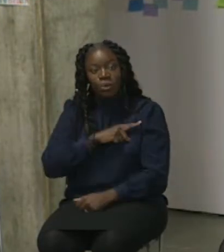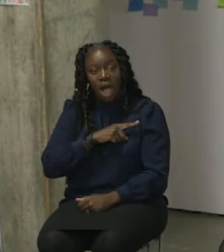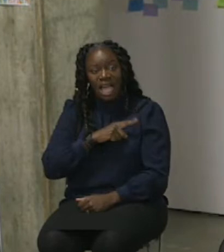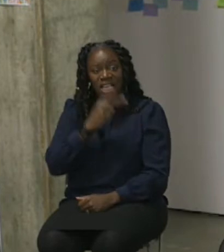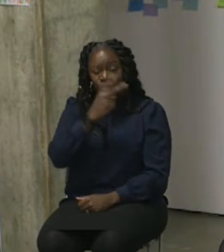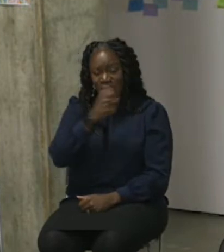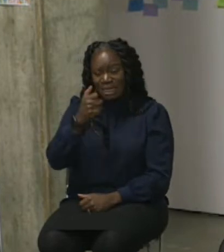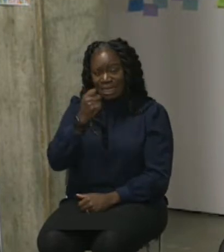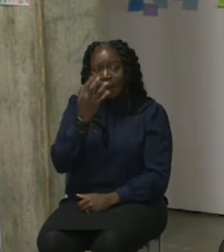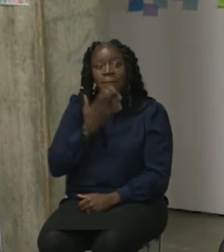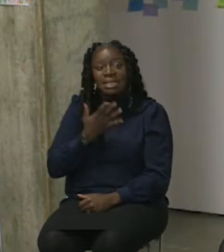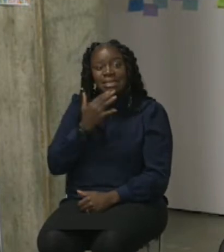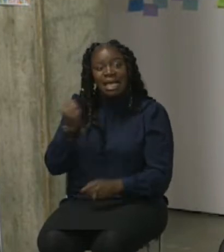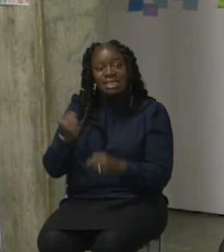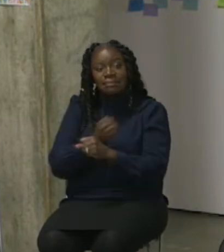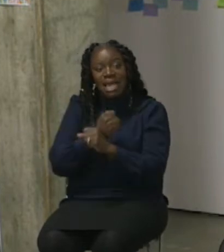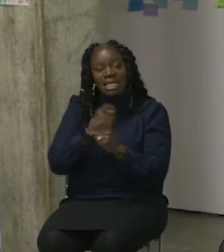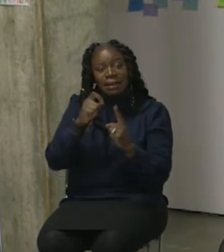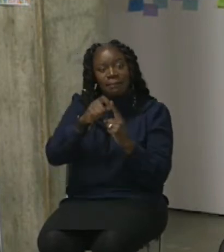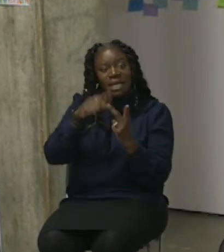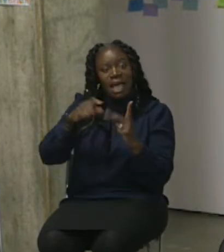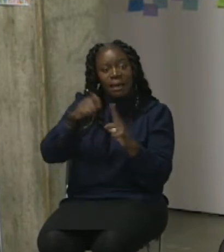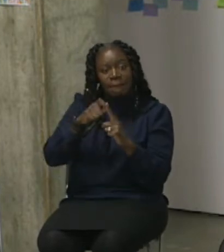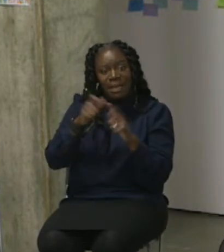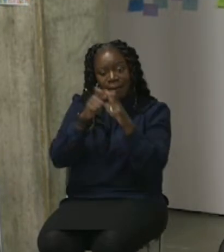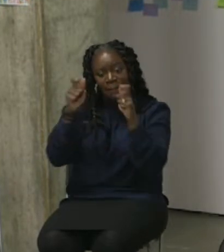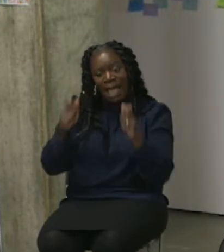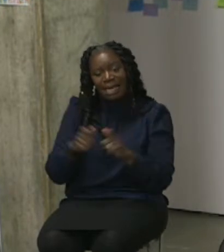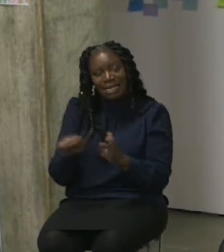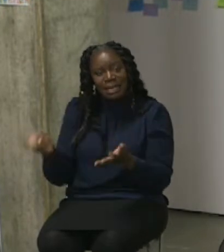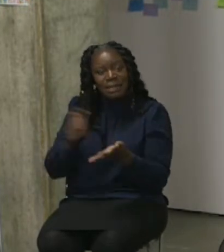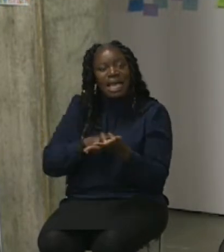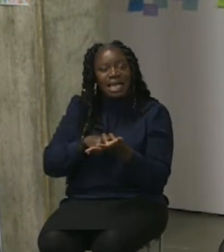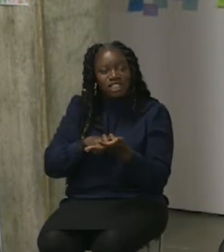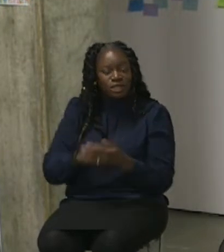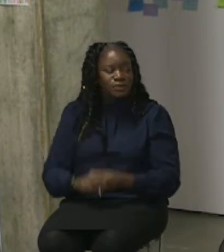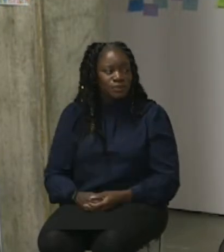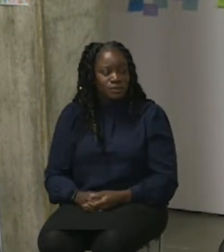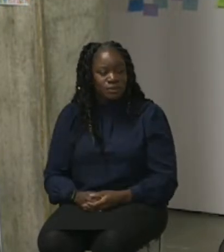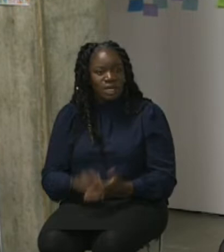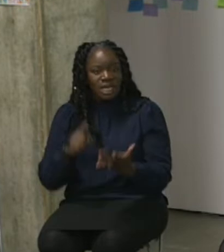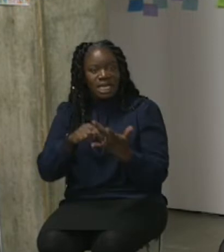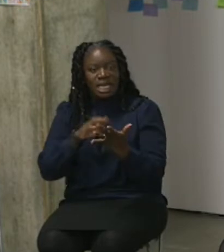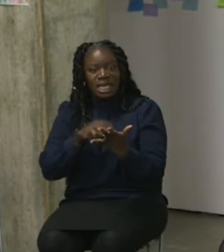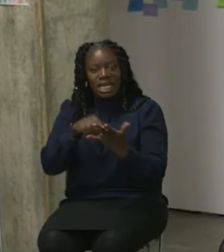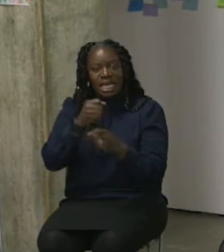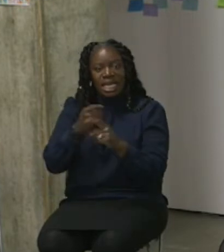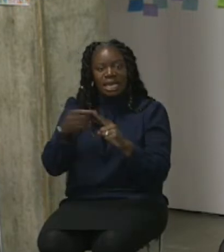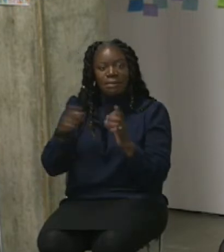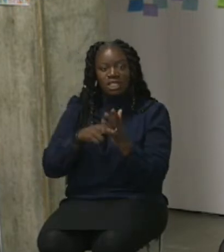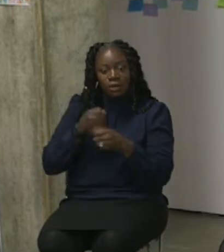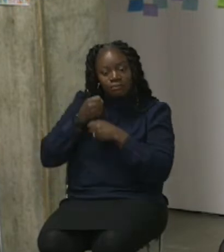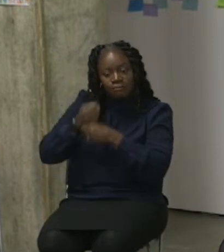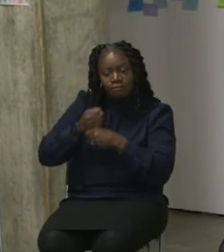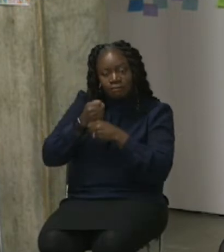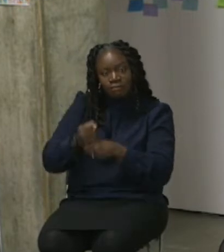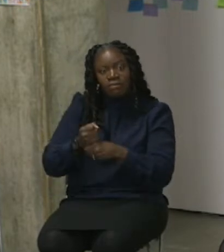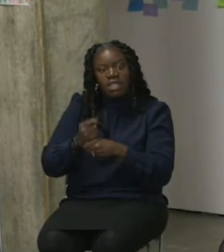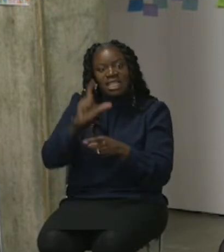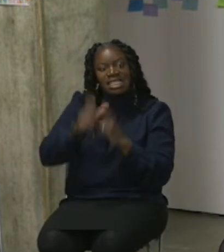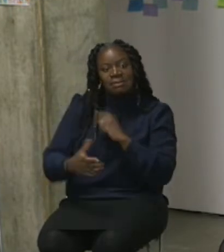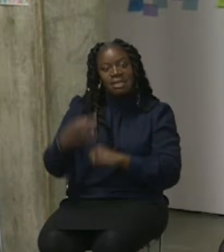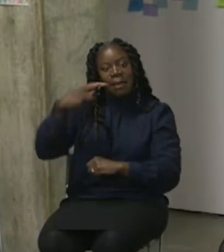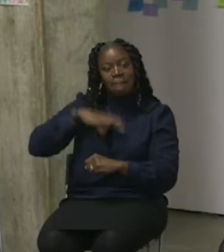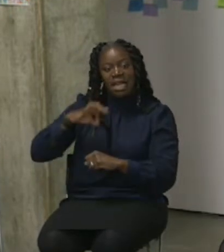in her personal independence payment, her PIP application. Imogen has campaigned for disability benefit reform